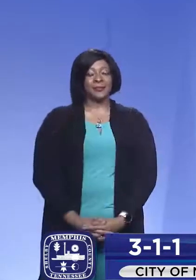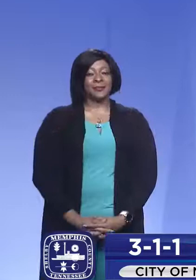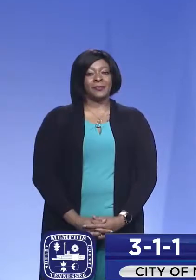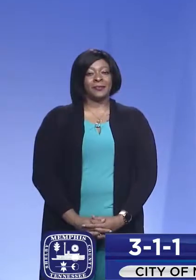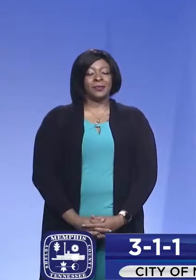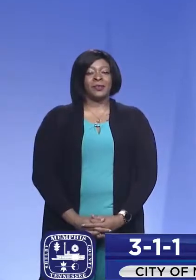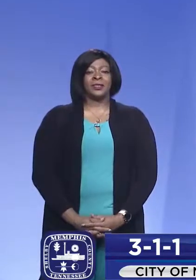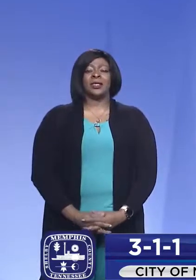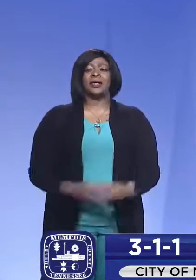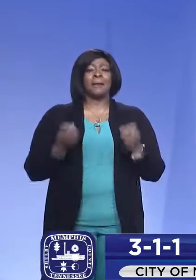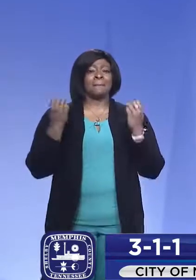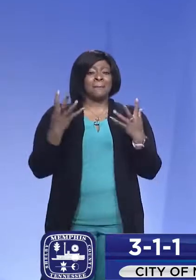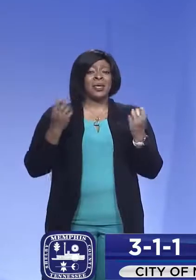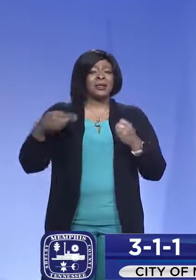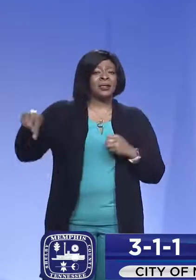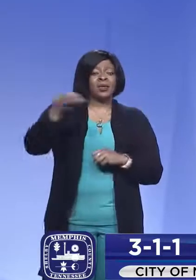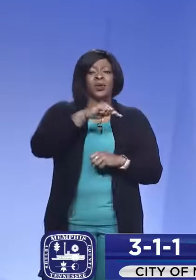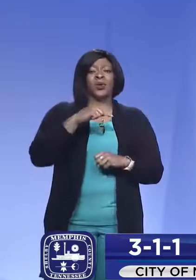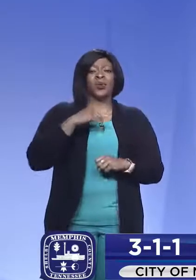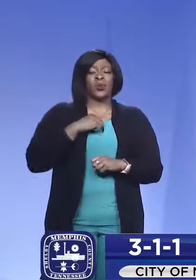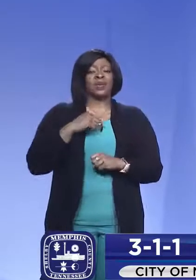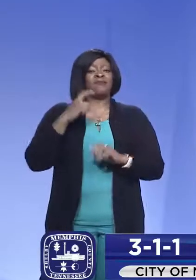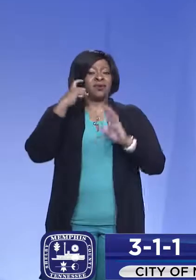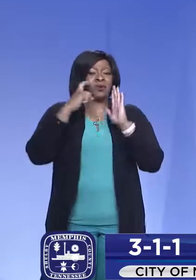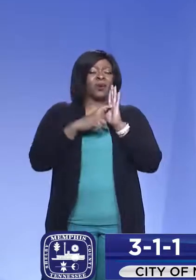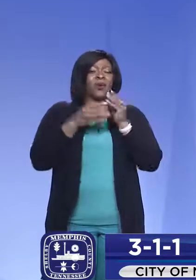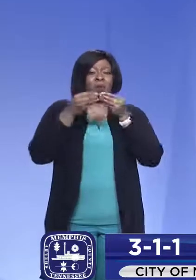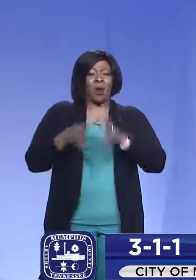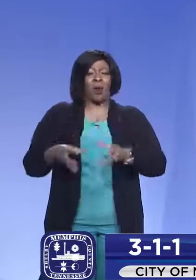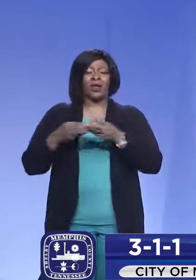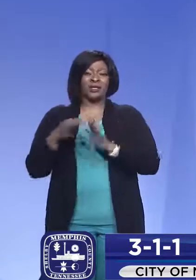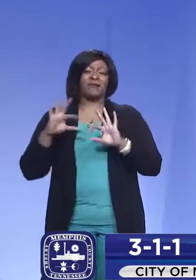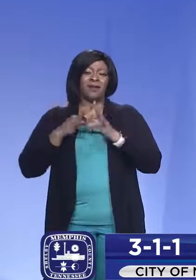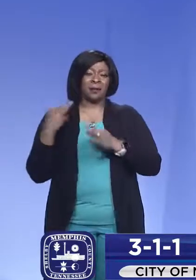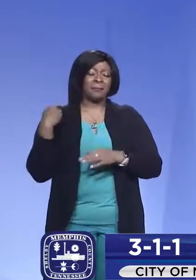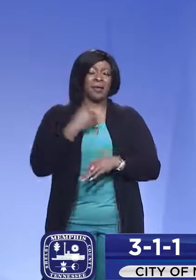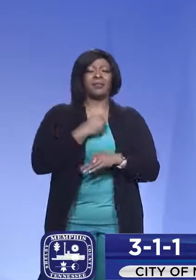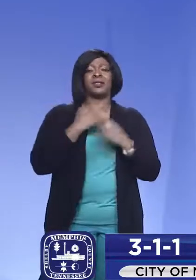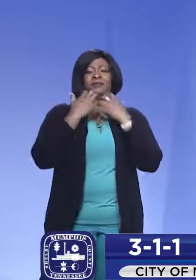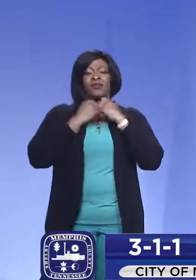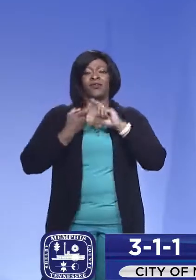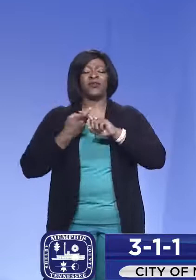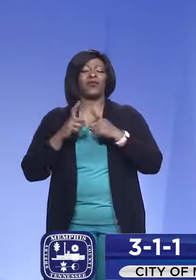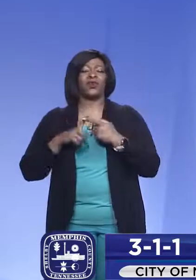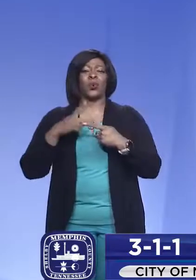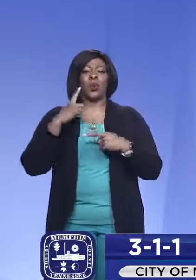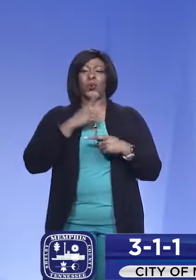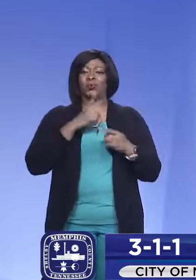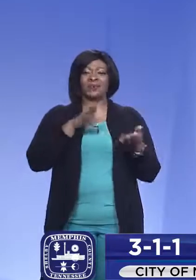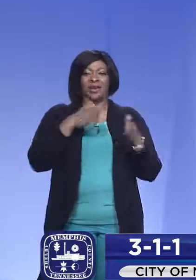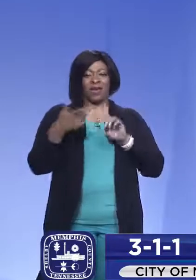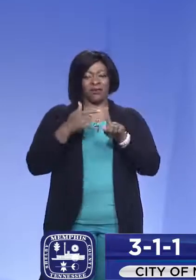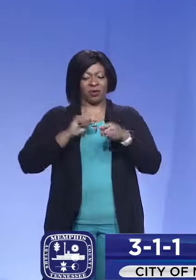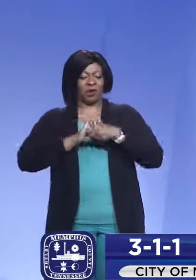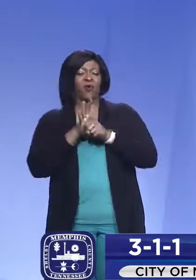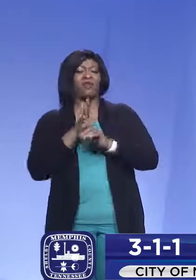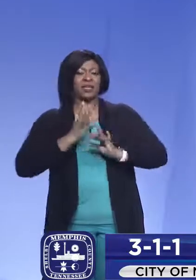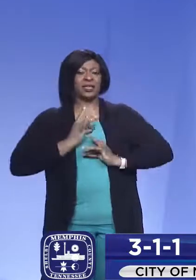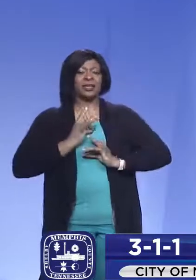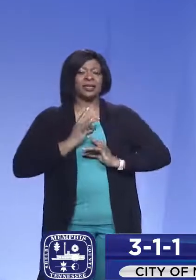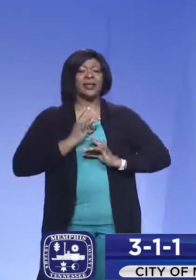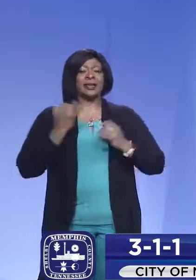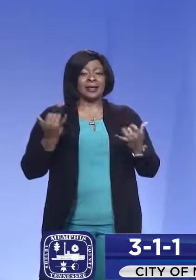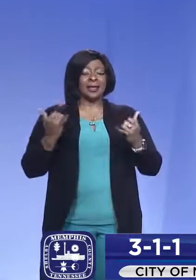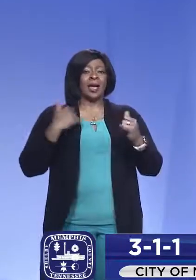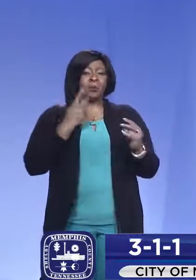For all too many of us, we have felt the stinging loss of family and friends who've succumbed to this disease, and today I know